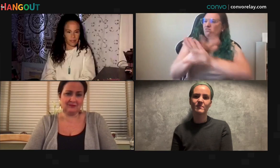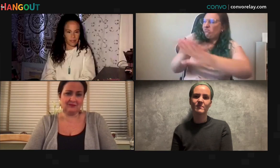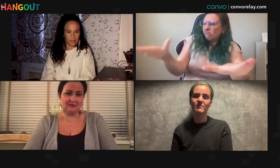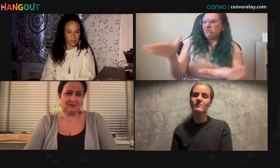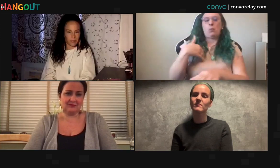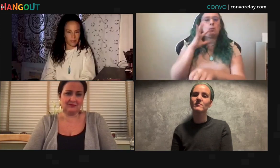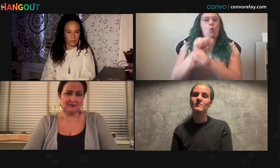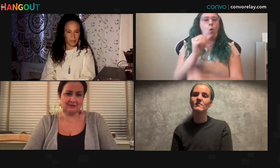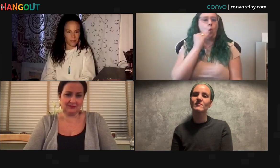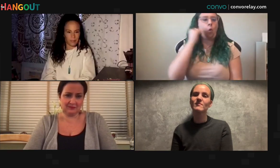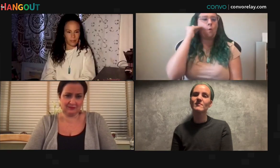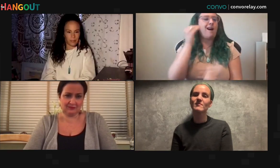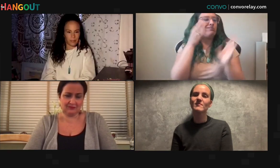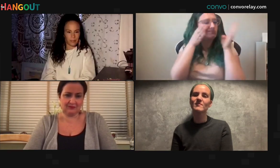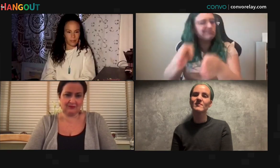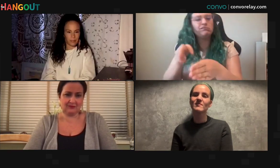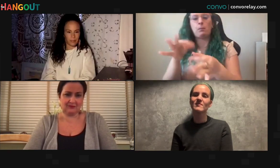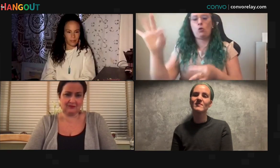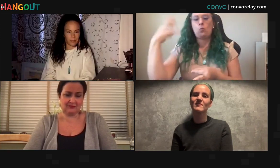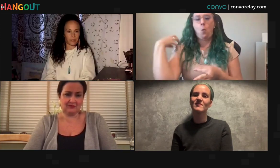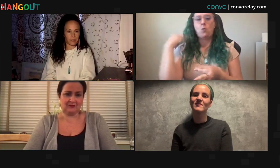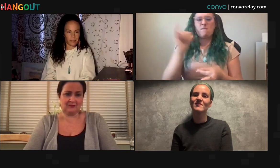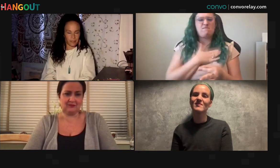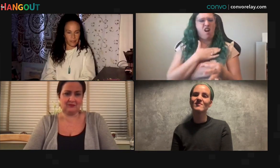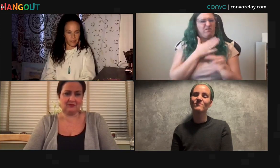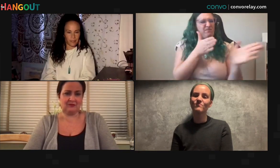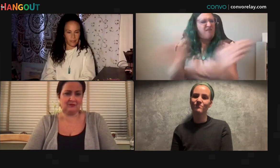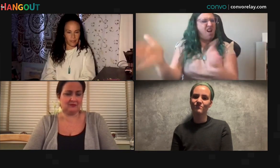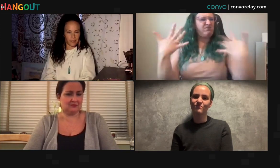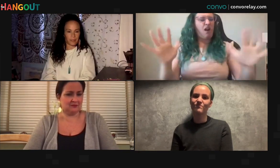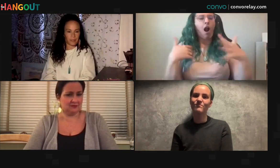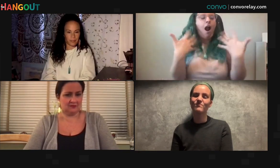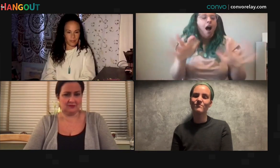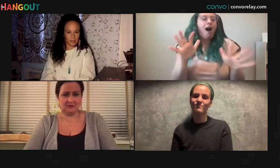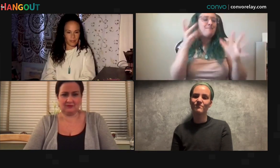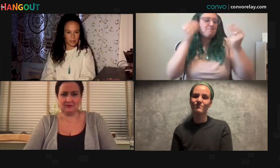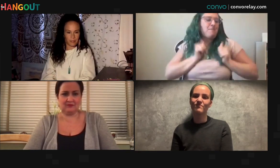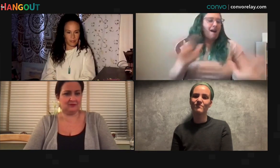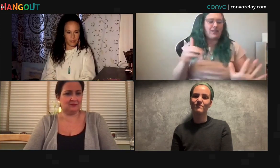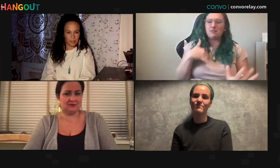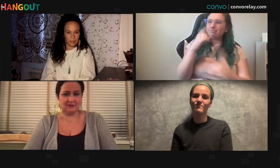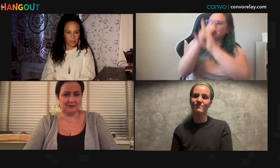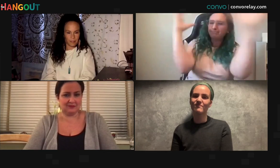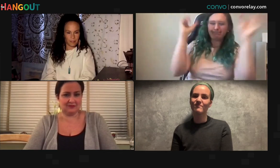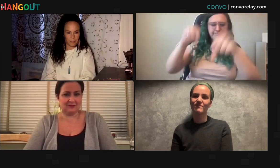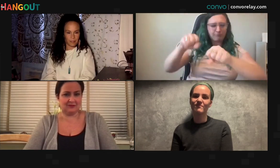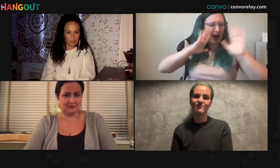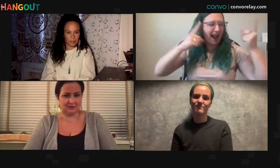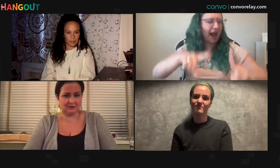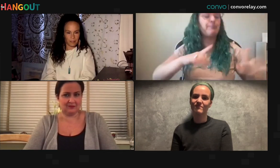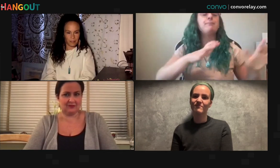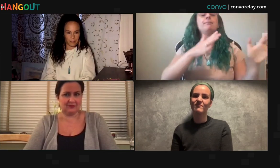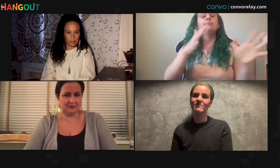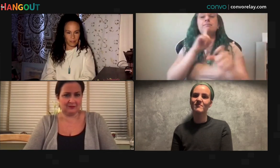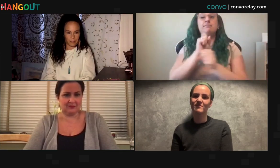And about a year ago, I said to myself, I'm going to stop and focus on myself and manifest